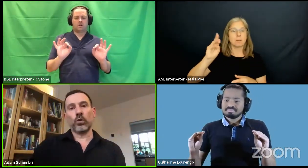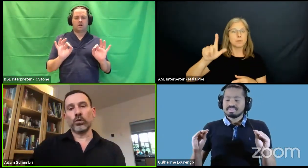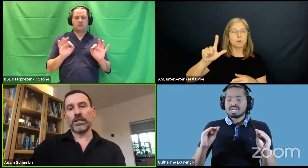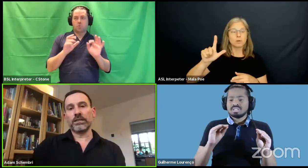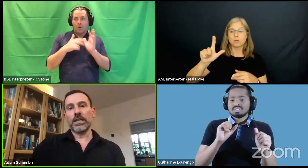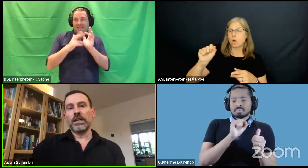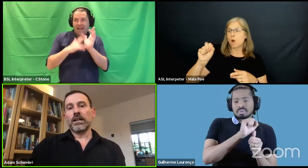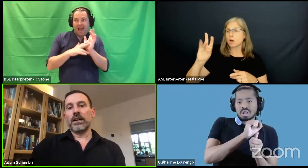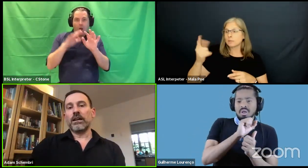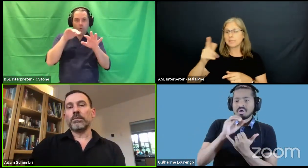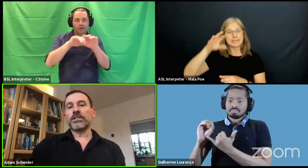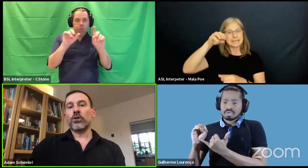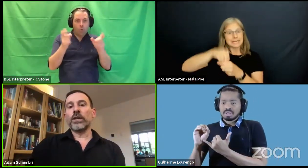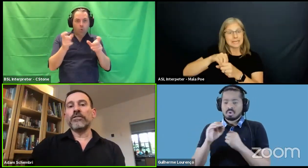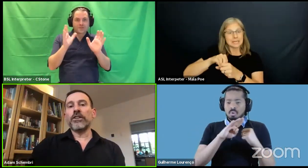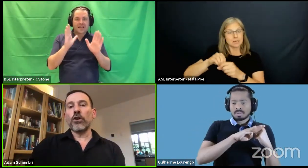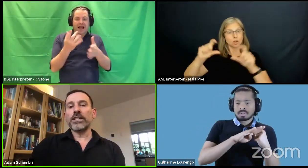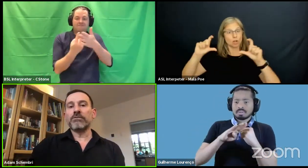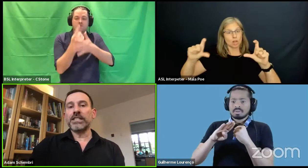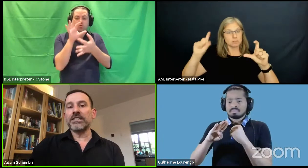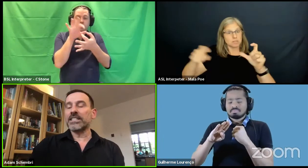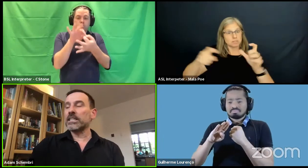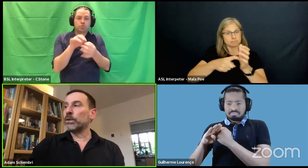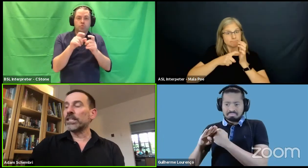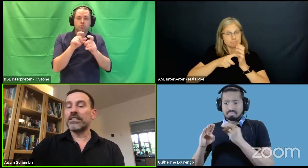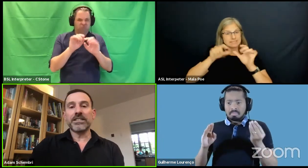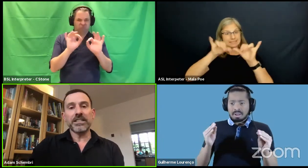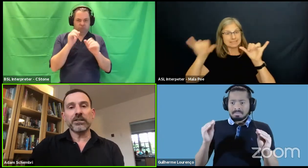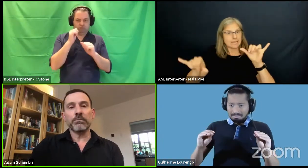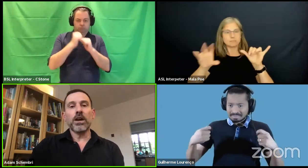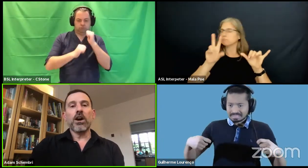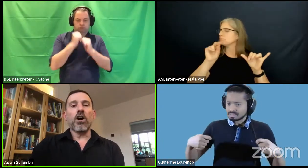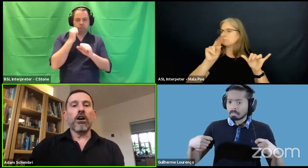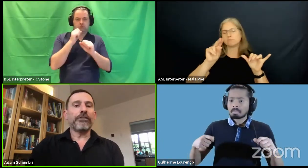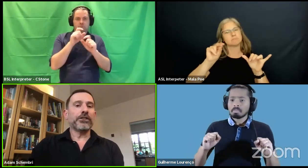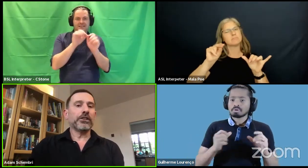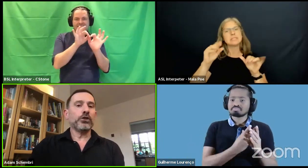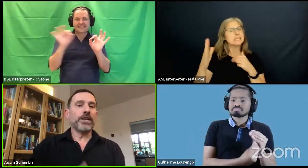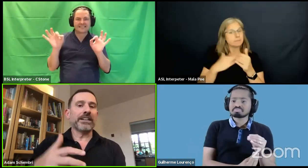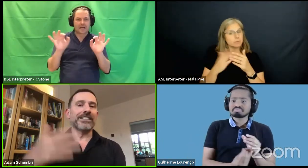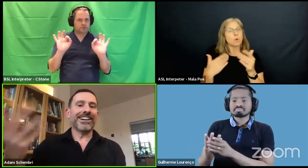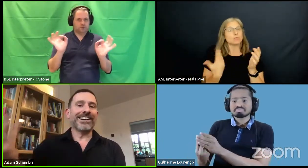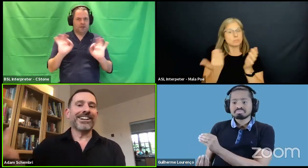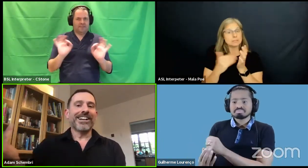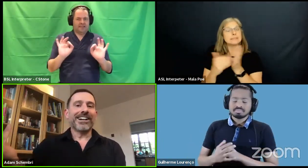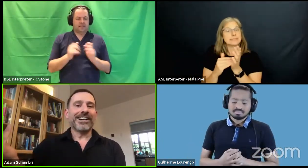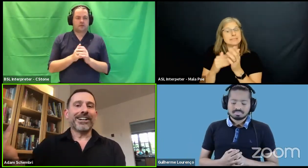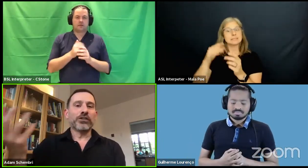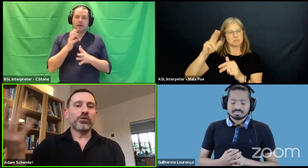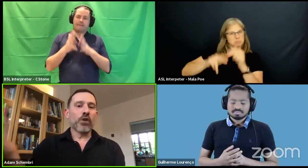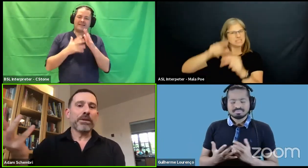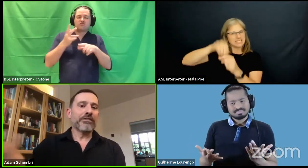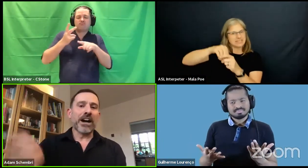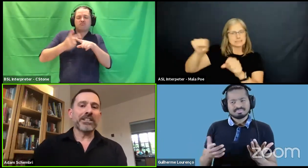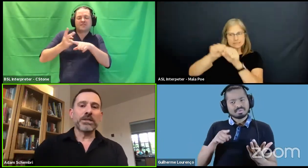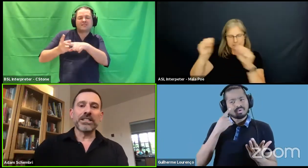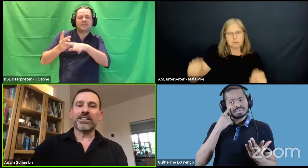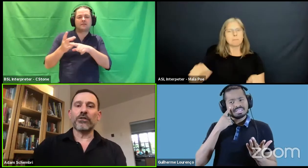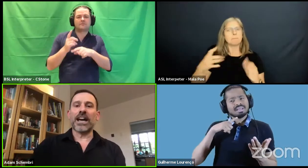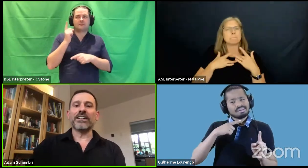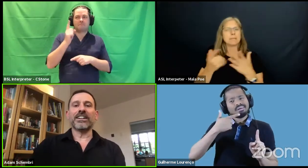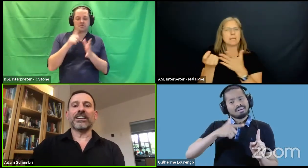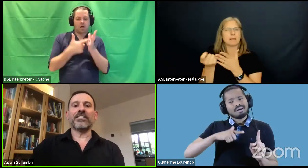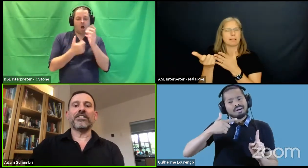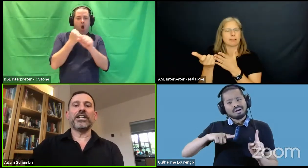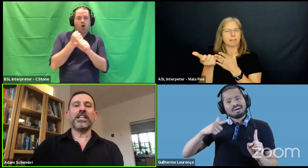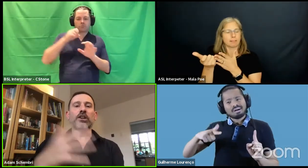the clause. So even though there's redundancy built into the system, often you get a dropping of arguments so